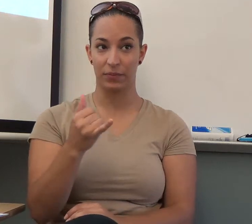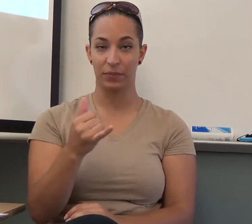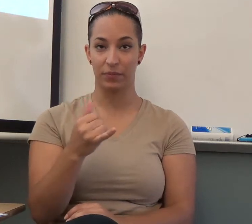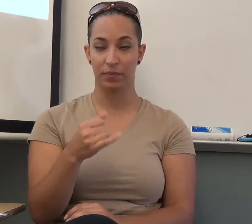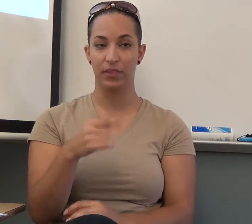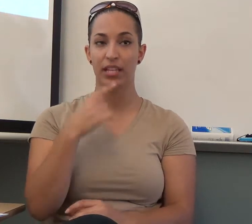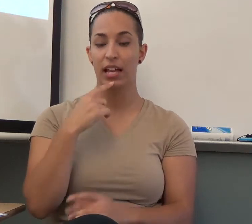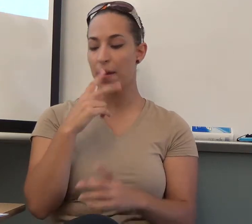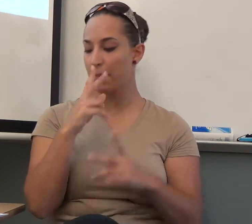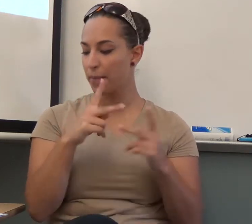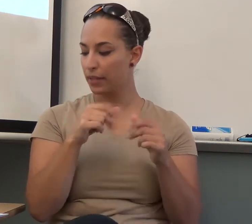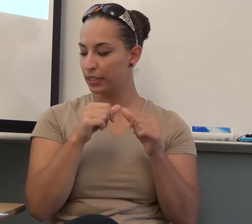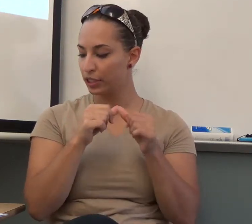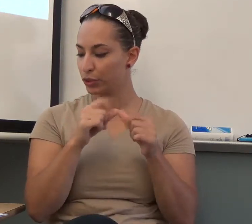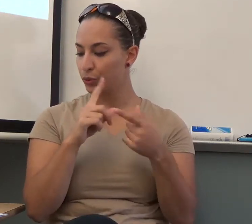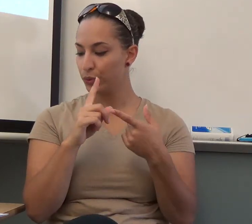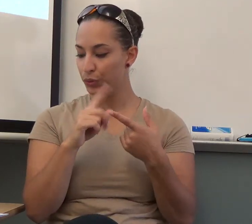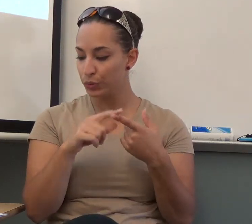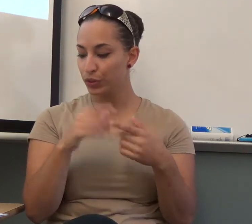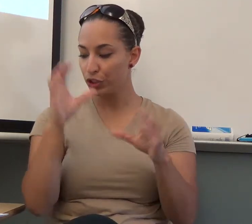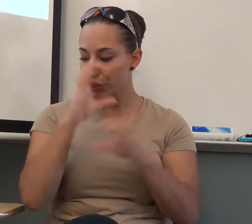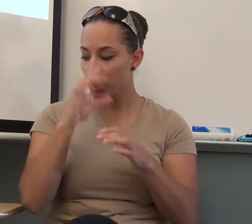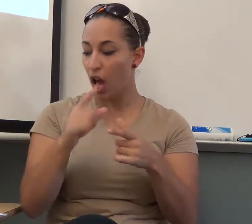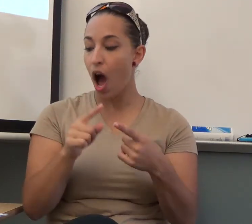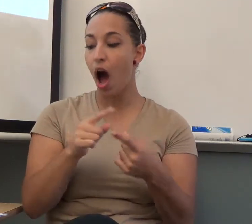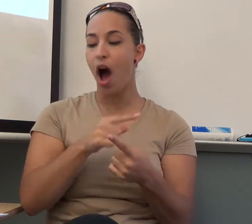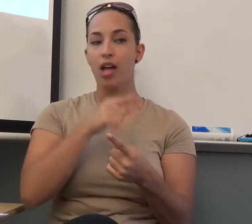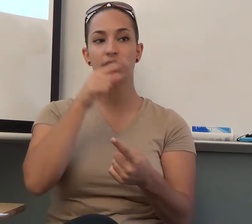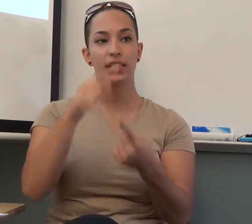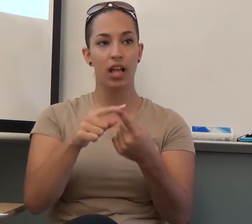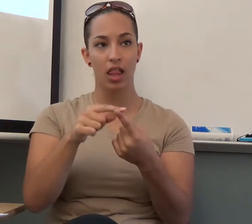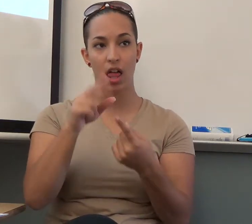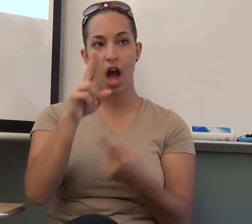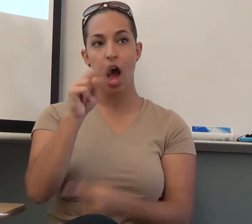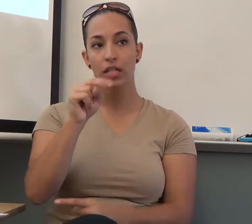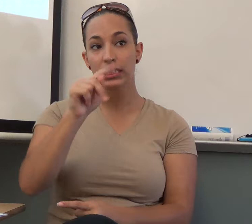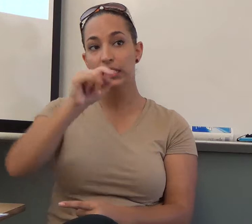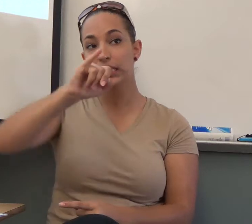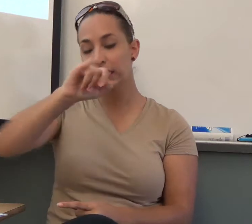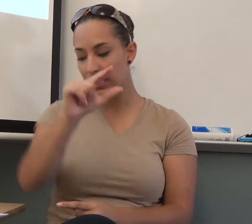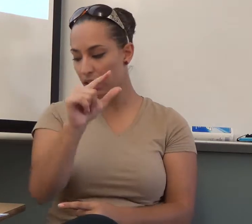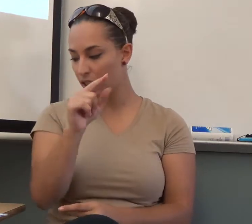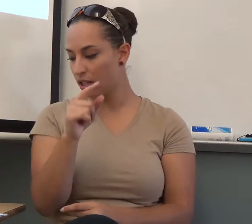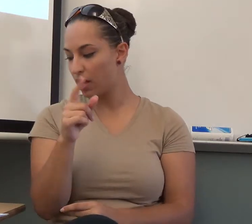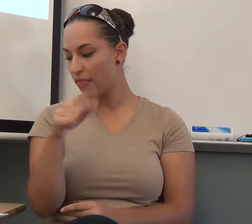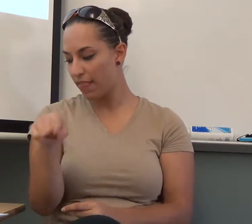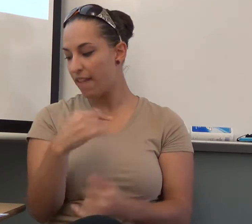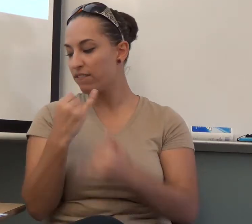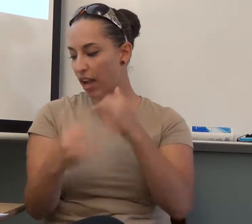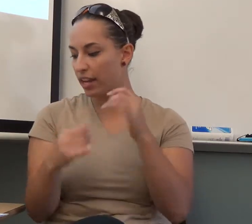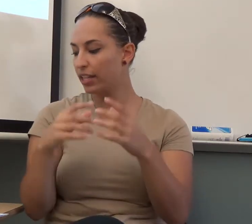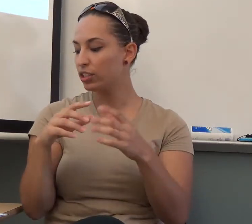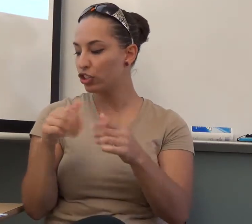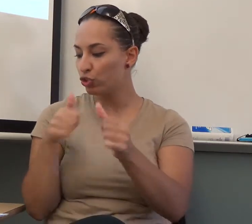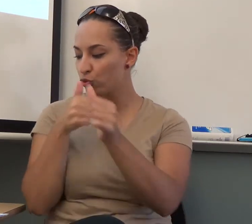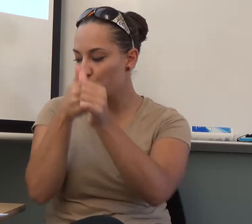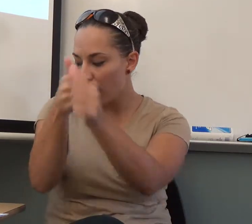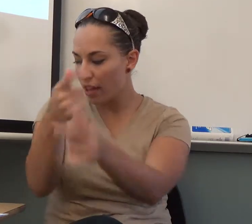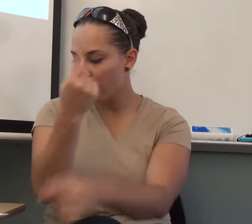continue to search until they finally track the butterflies to several sites in the forest of central Mexico. People